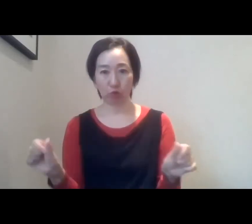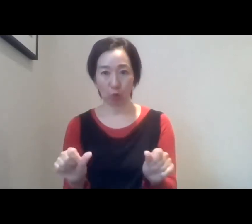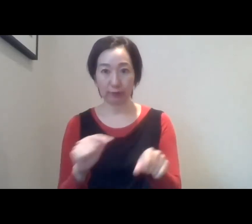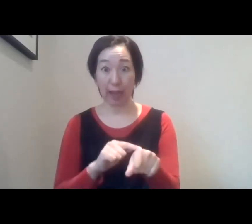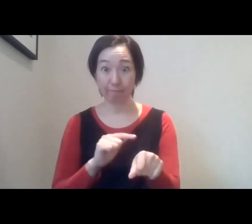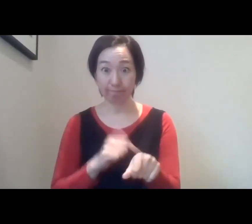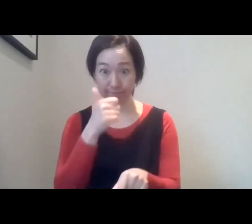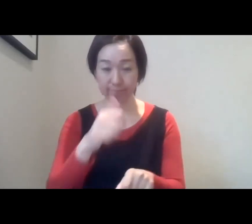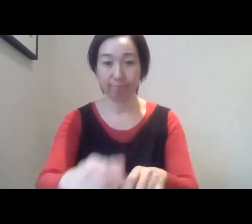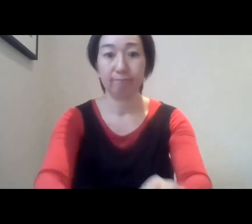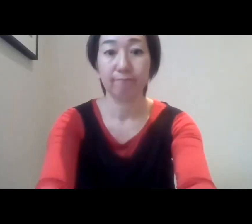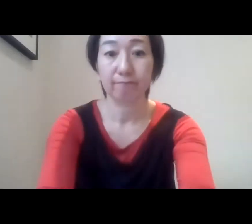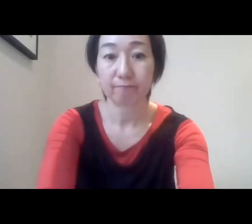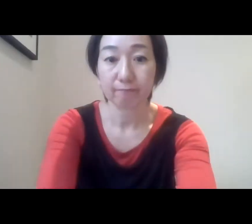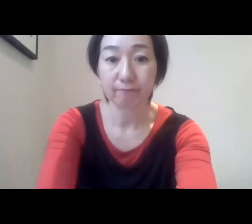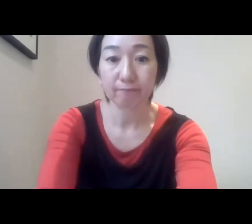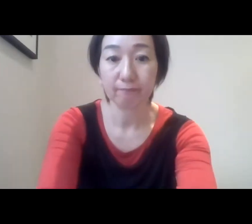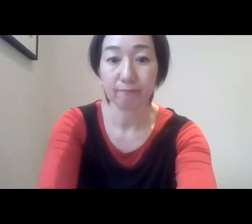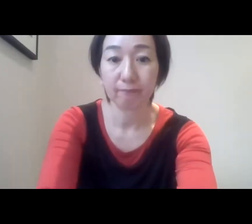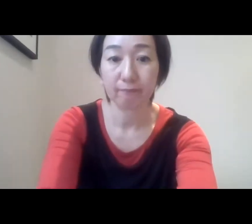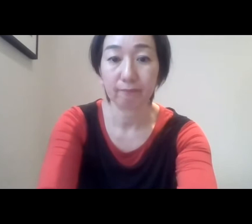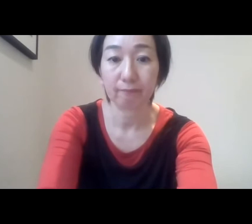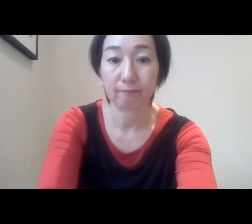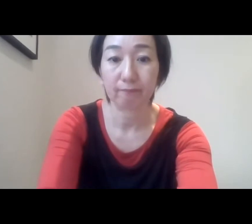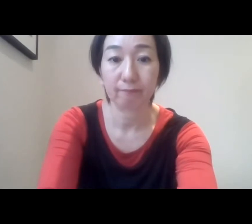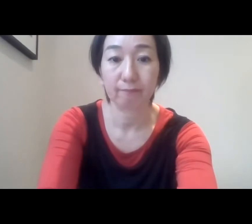So I'm going to show you a very short trailer clip of it. It's only 1 minute.